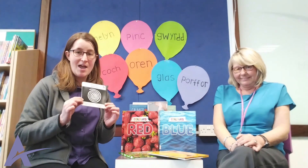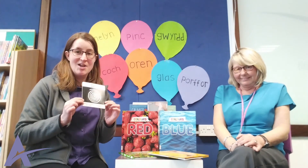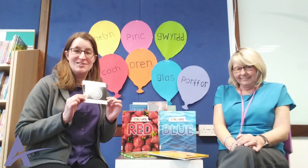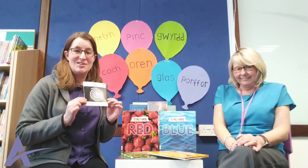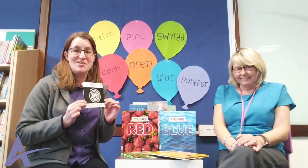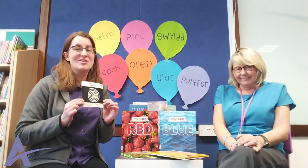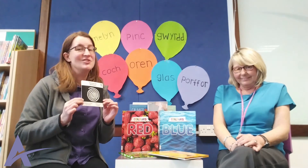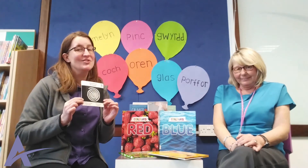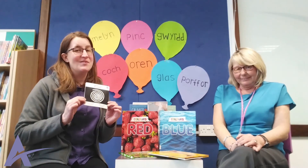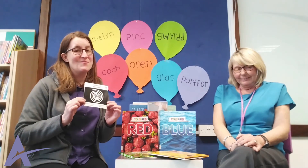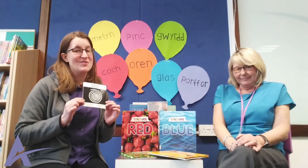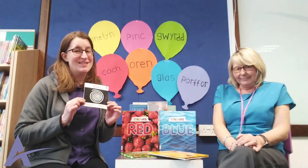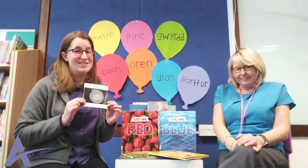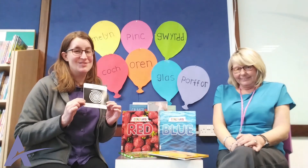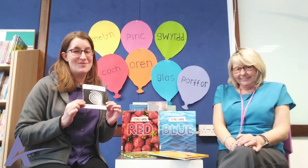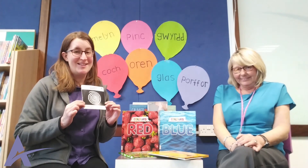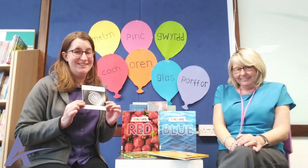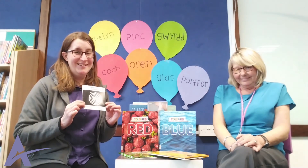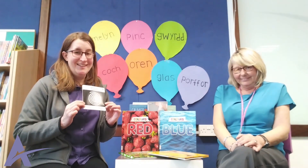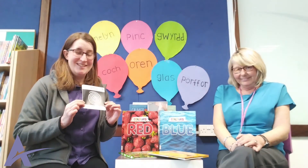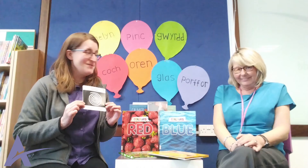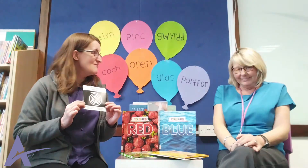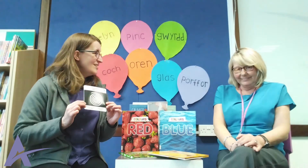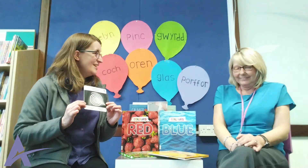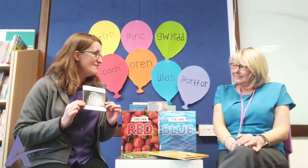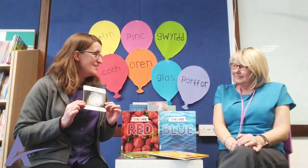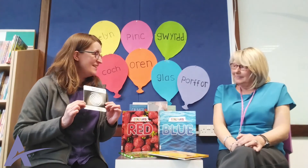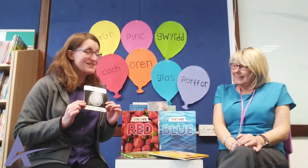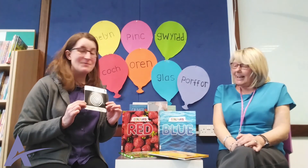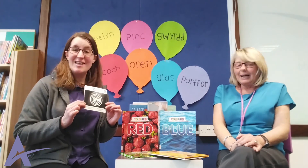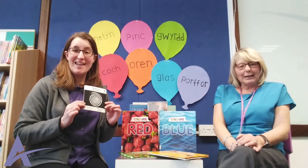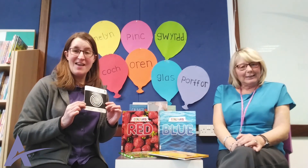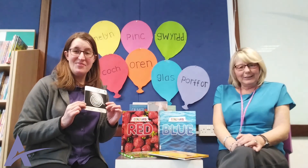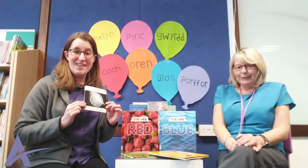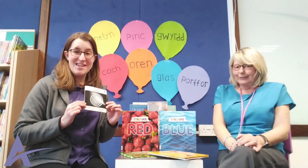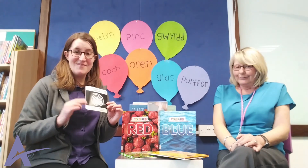So you can join in with us as well. It's been really lovely this week again. Thank you